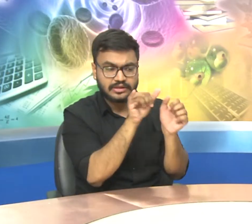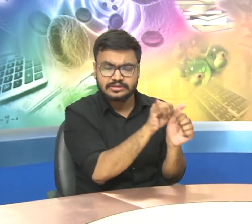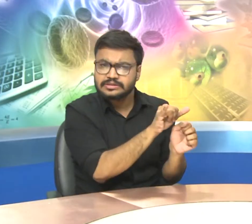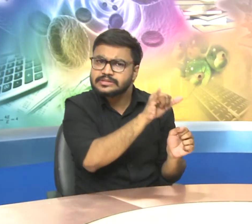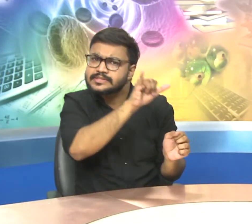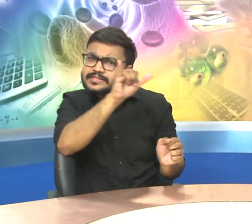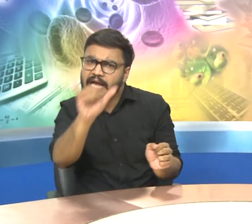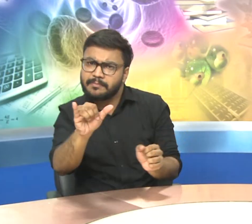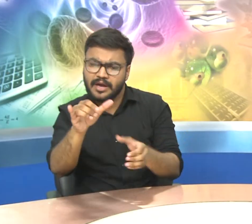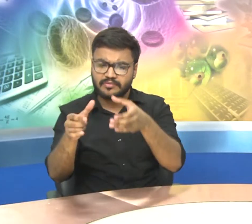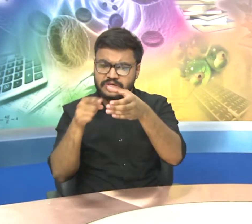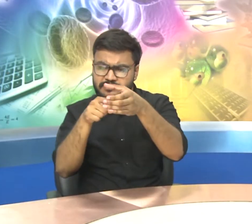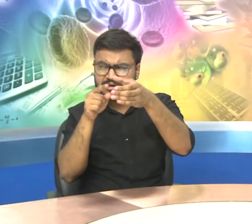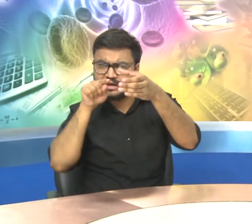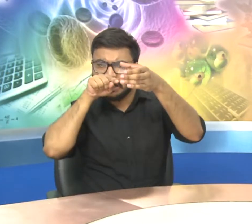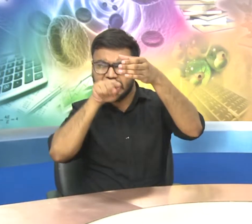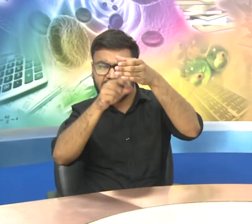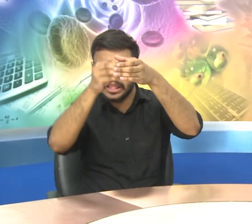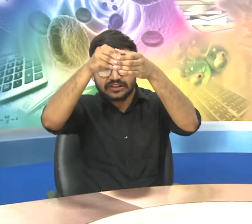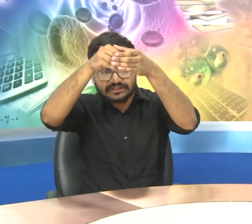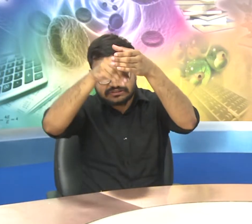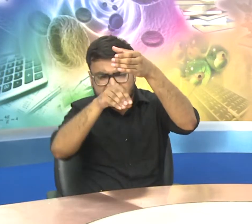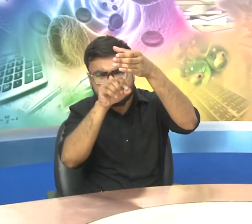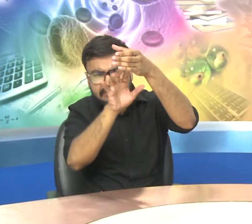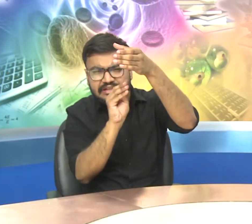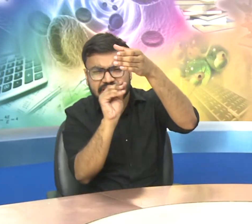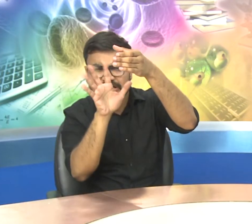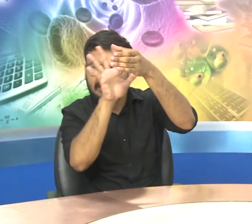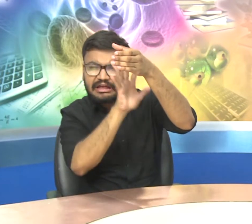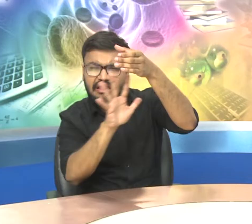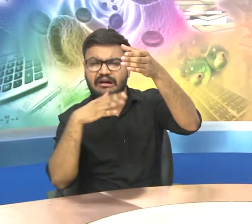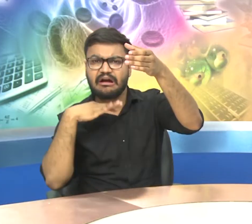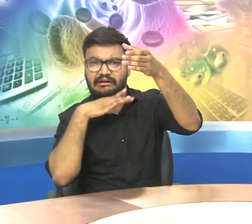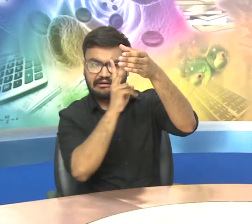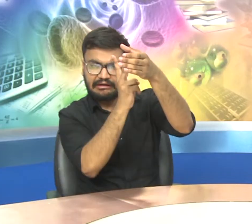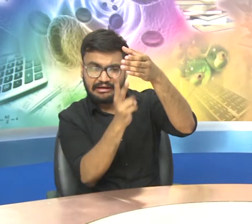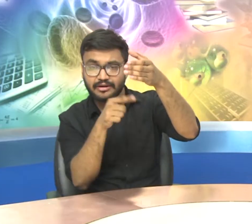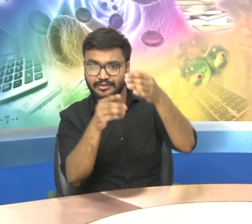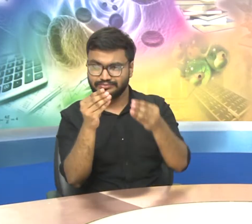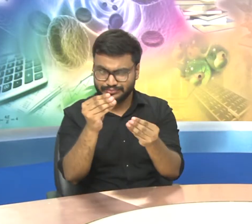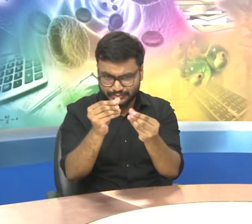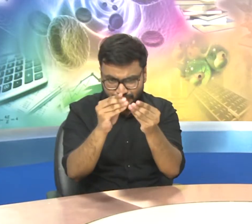plants, minerals, inorganic and organic materials.